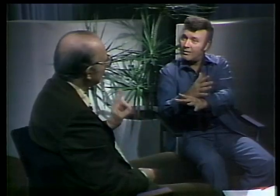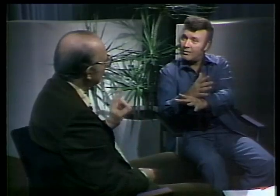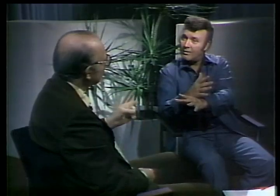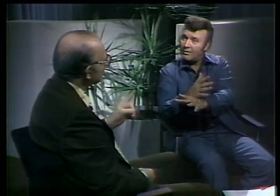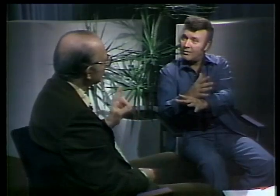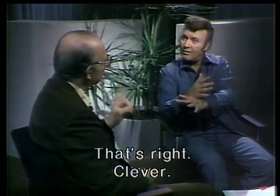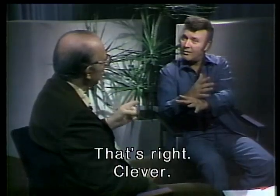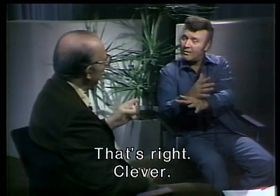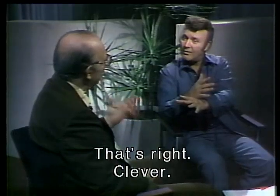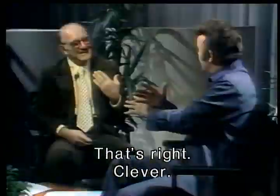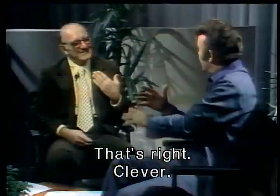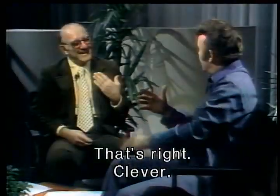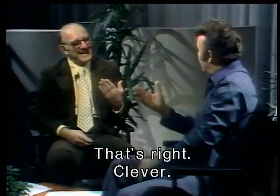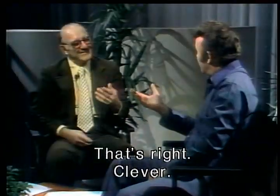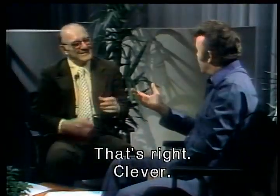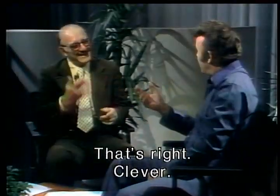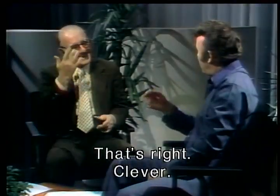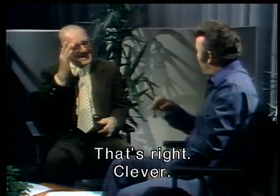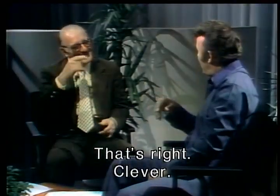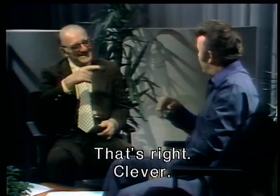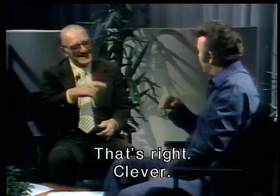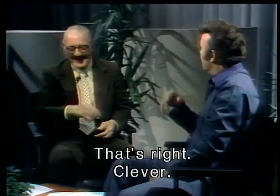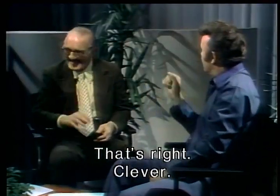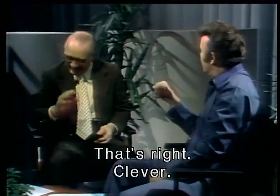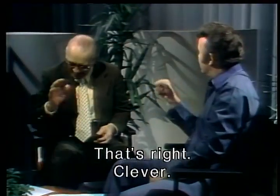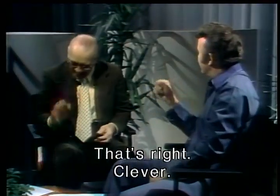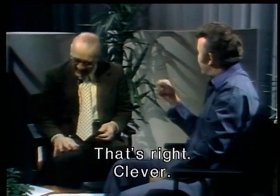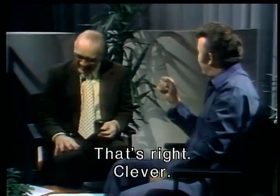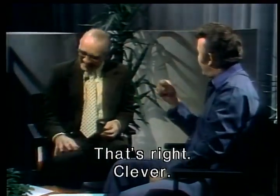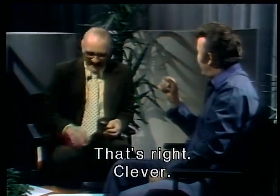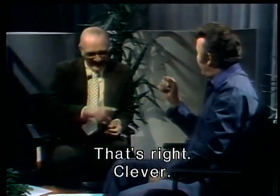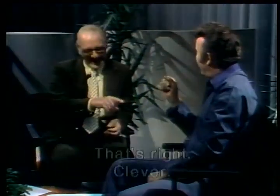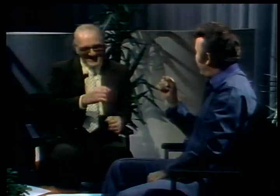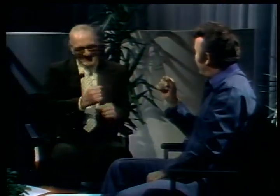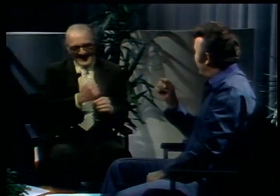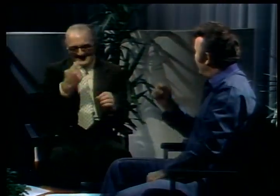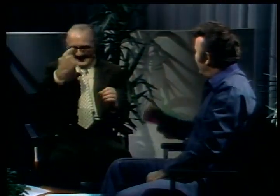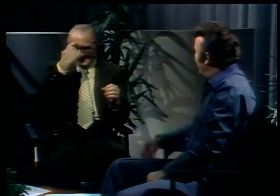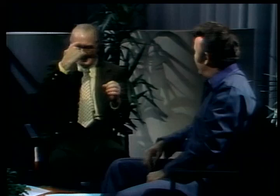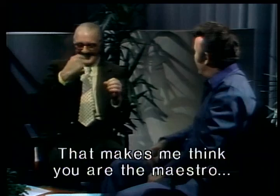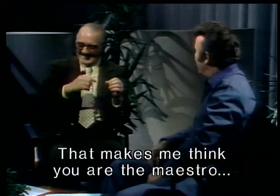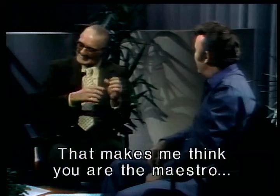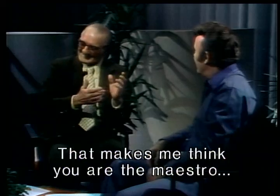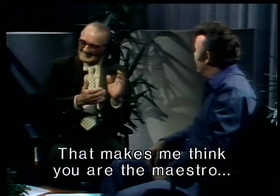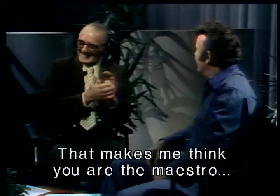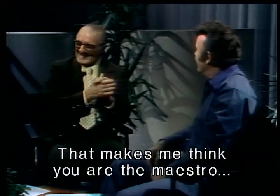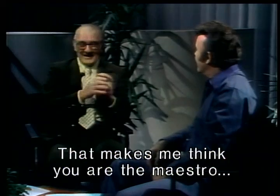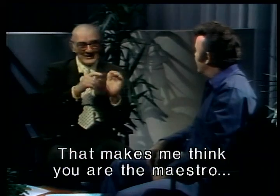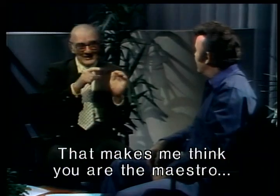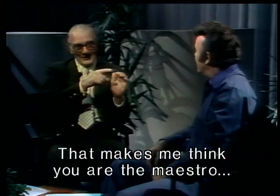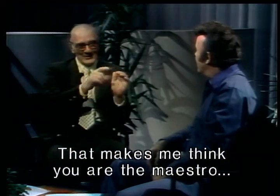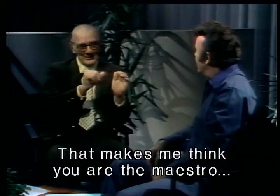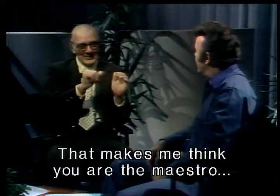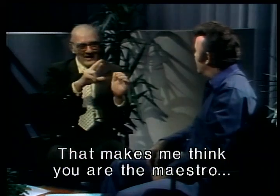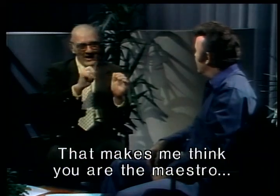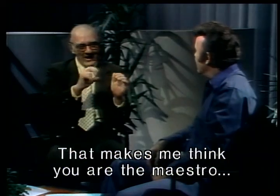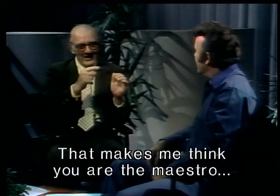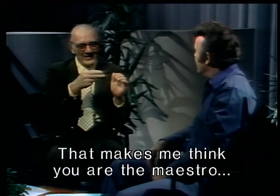That's right. Clever, clever. That makes me think you are